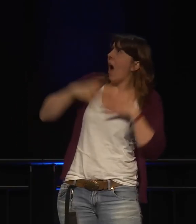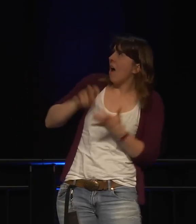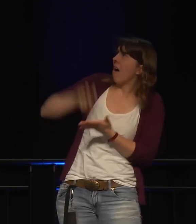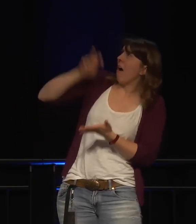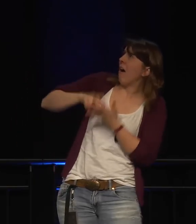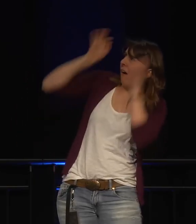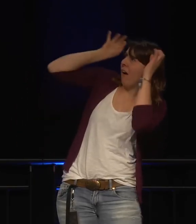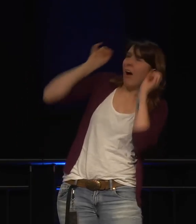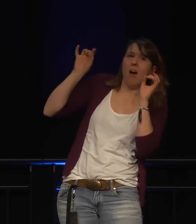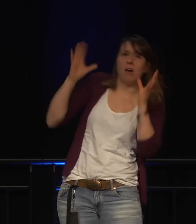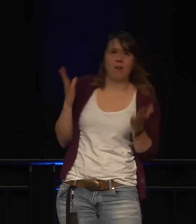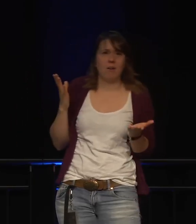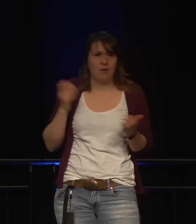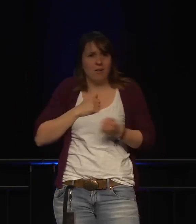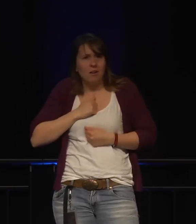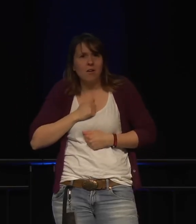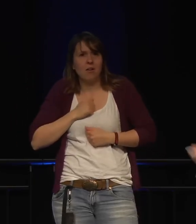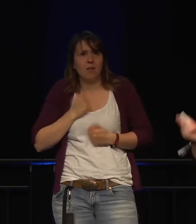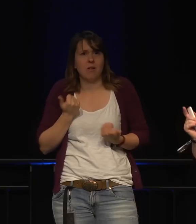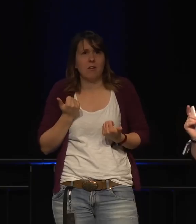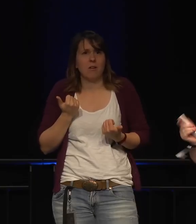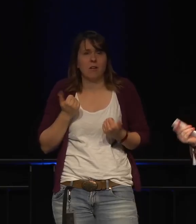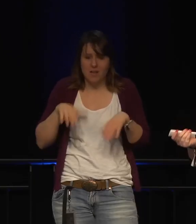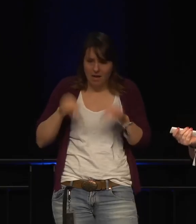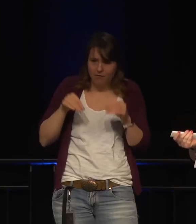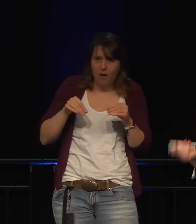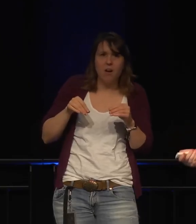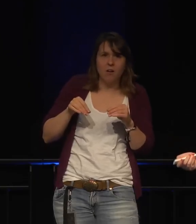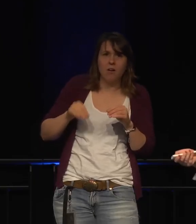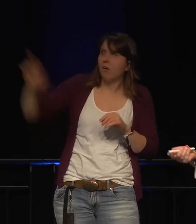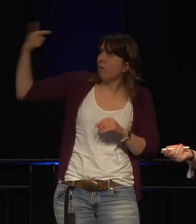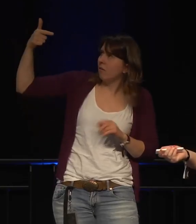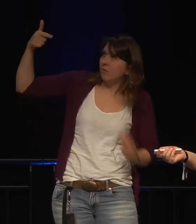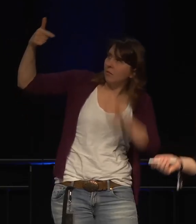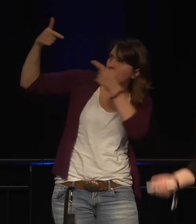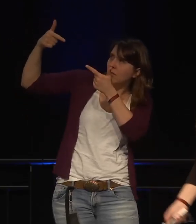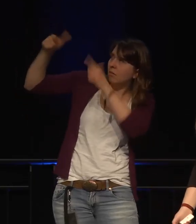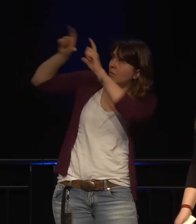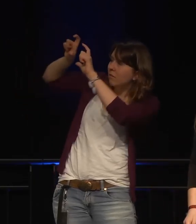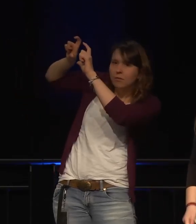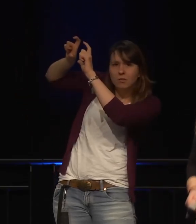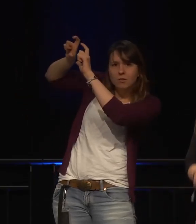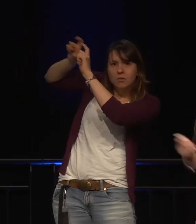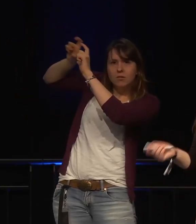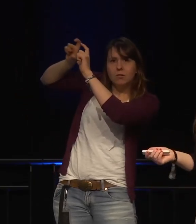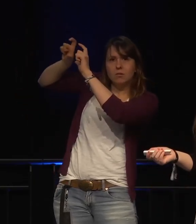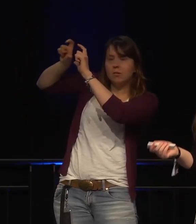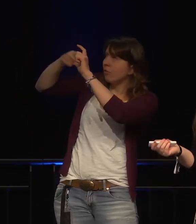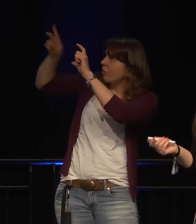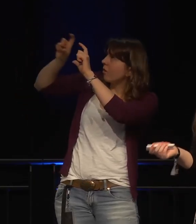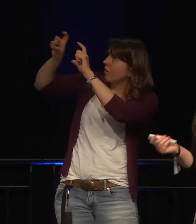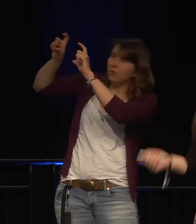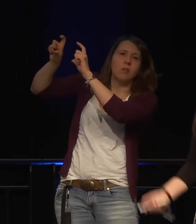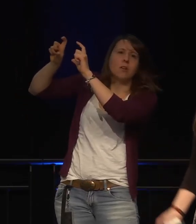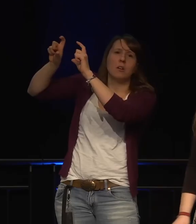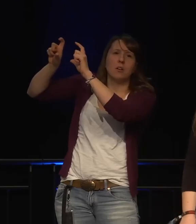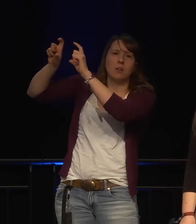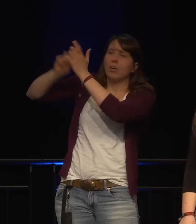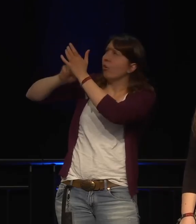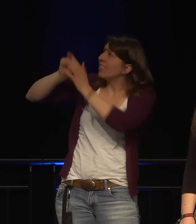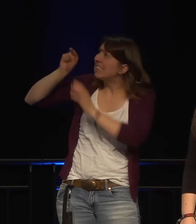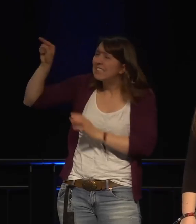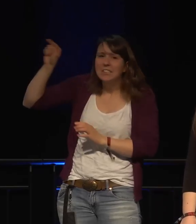actually started to record that because she thought, oh, nobody will buy this